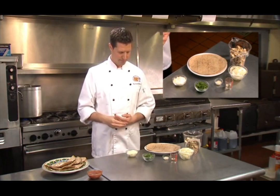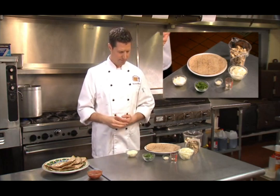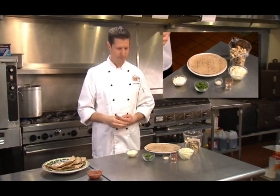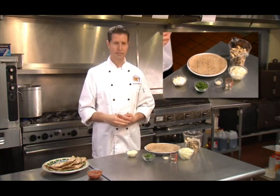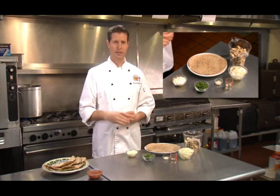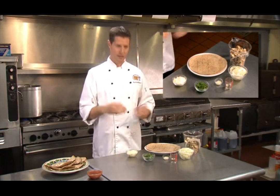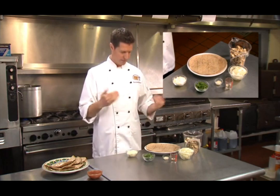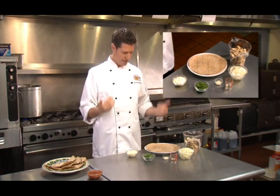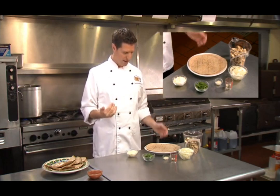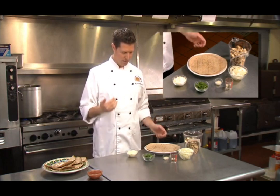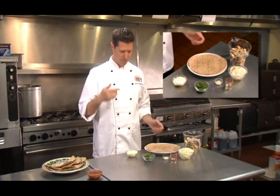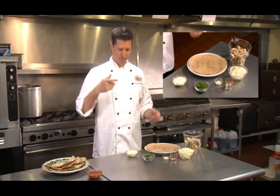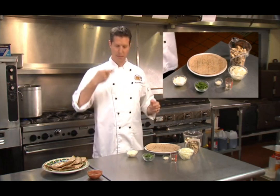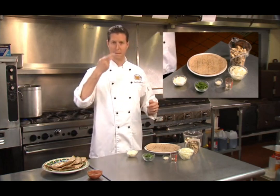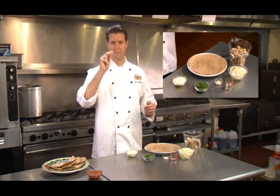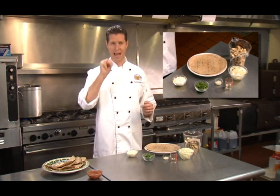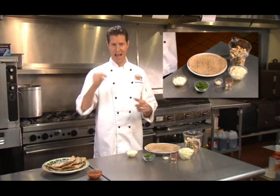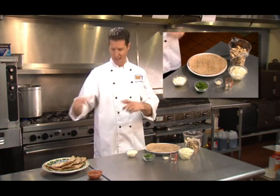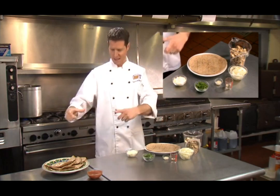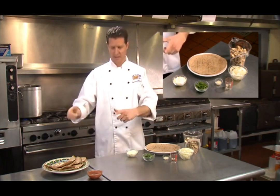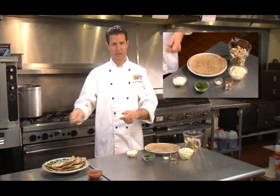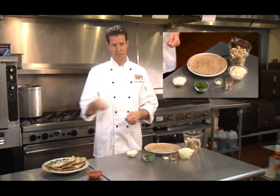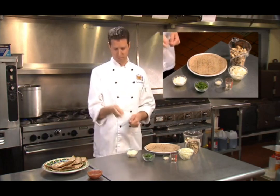Heat 1 teaspoon of canola oil in a pan.